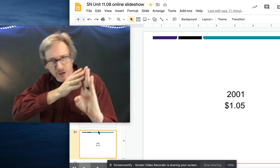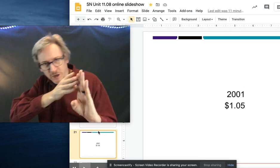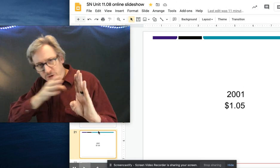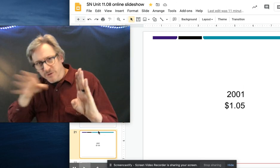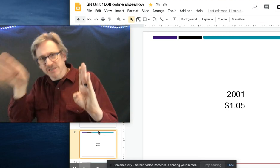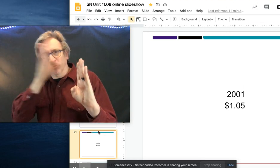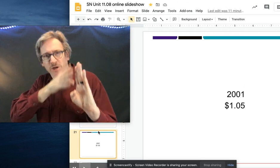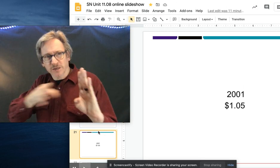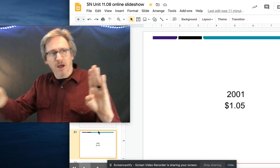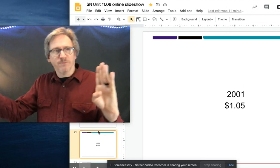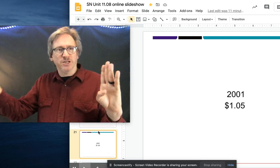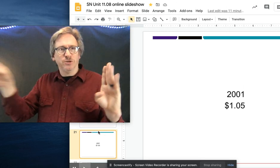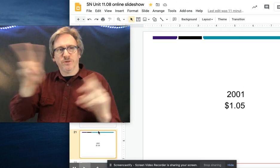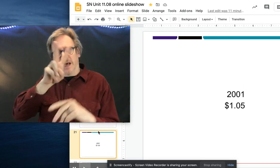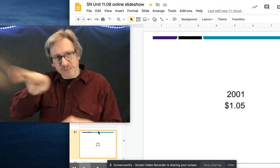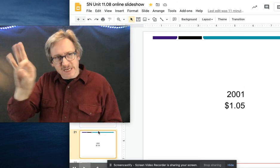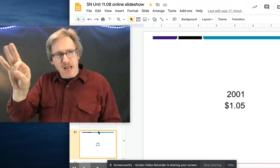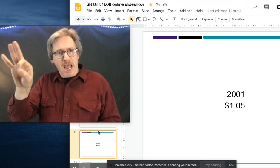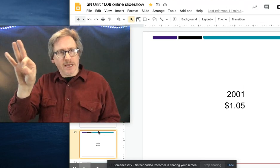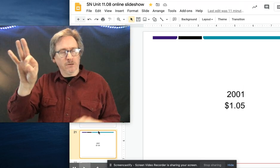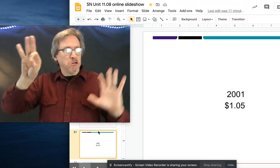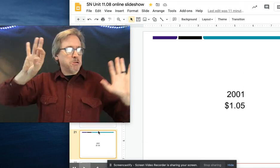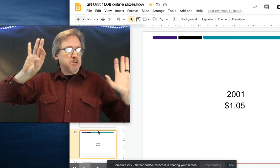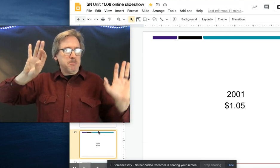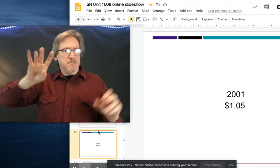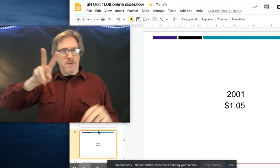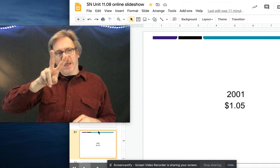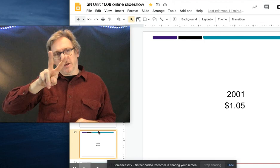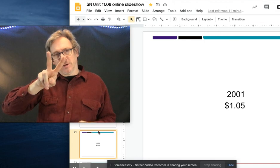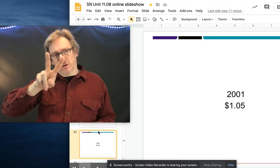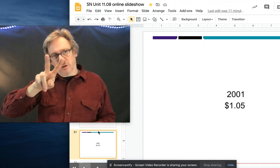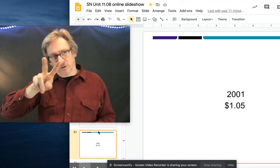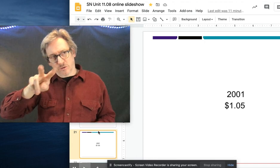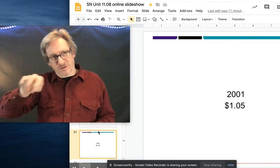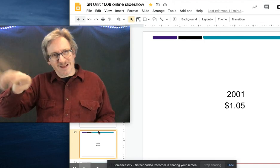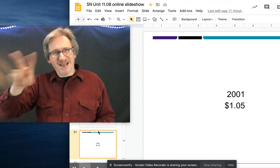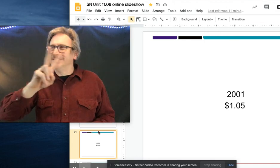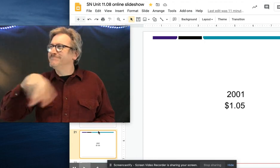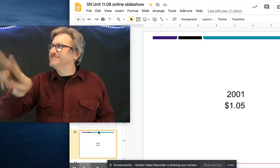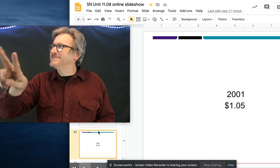for 2001 up to 2009. And then